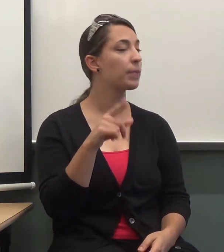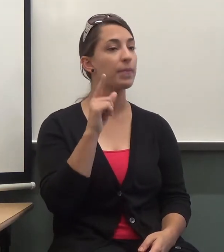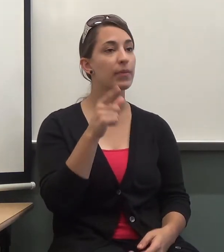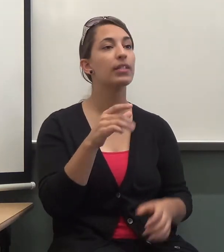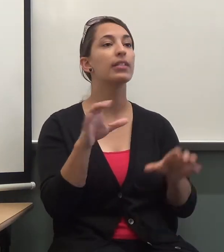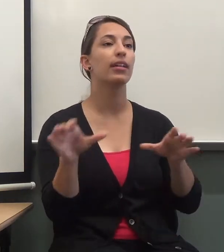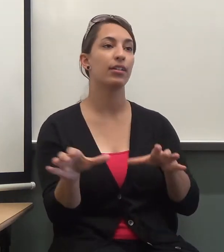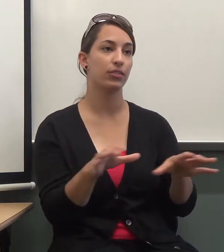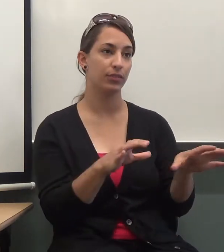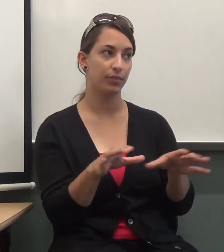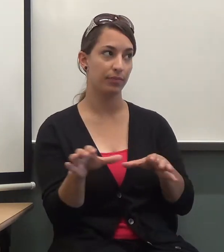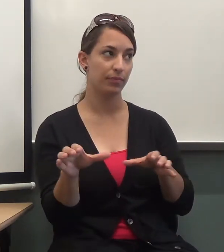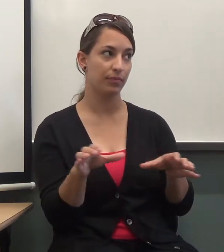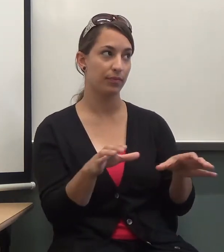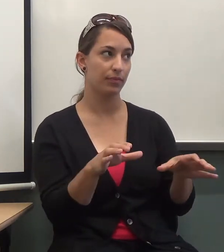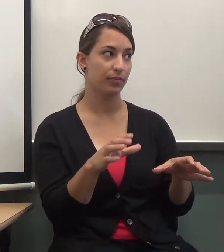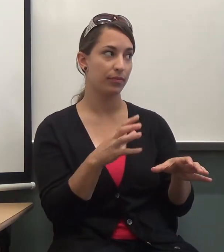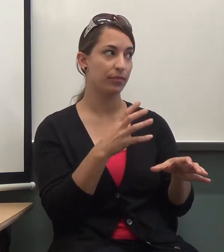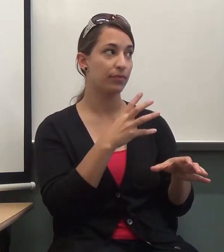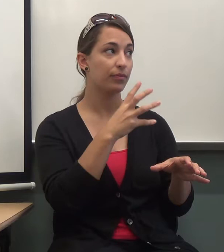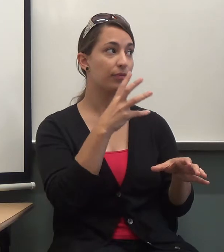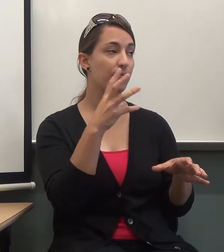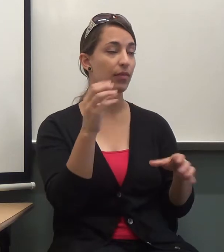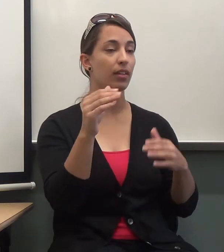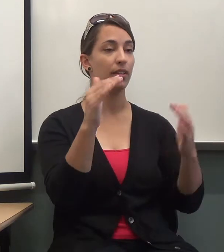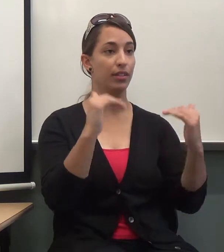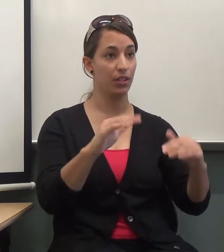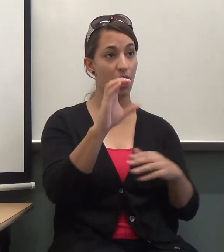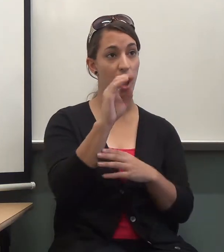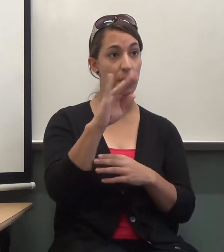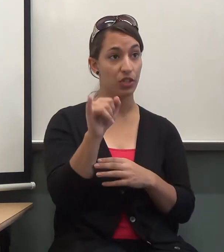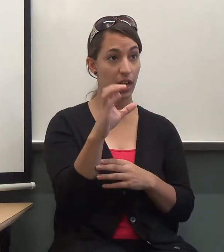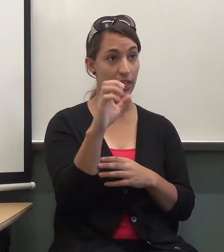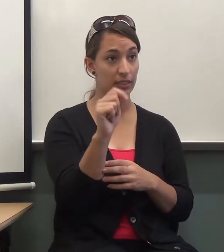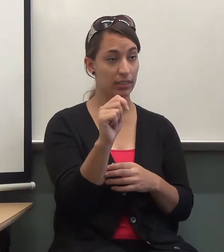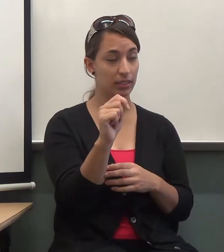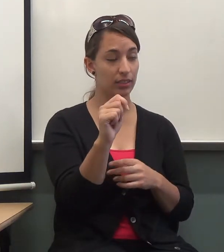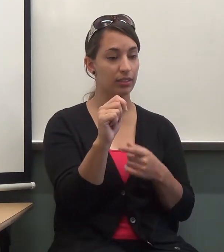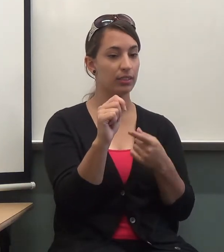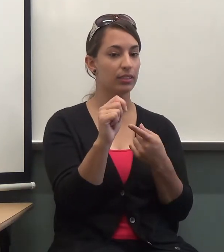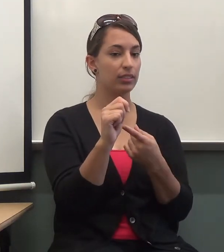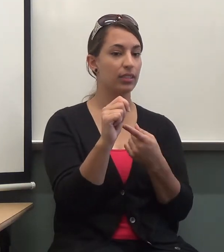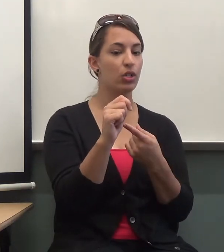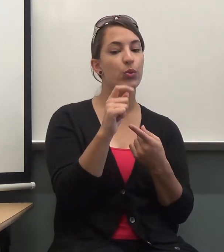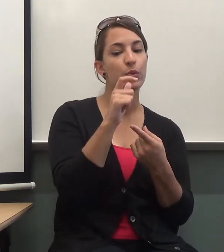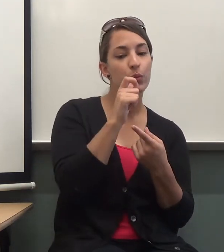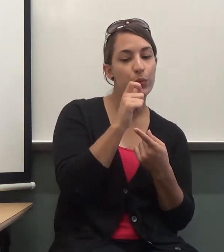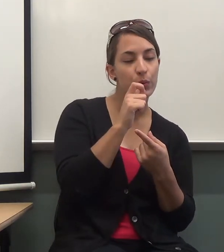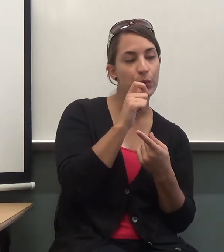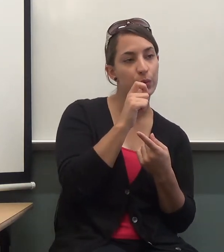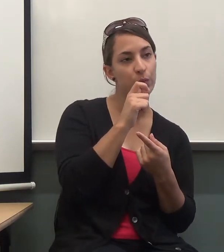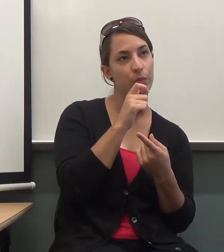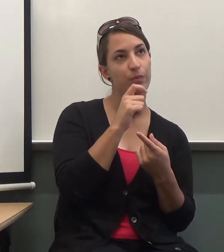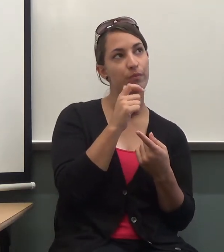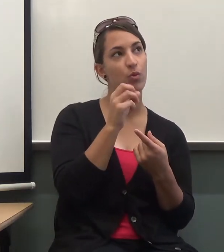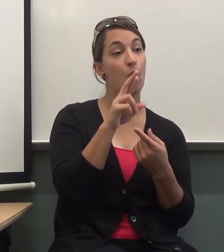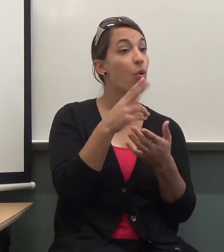and the object is who, or what